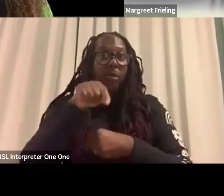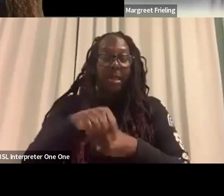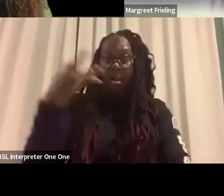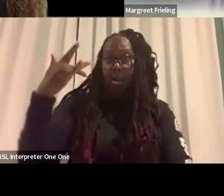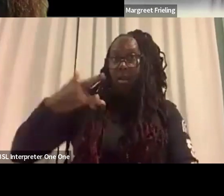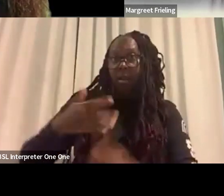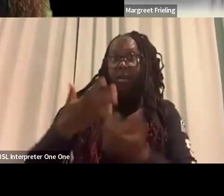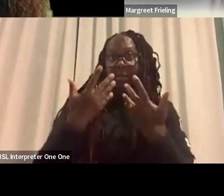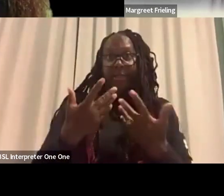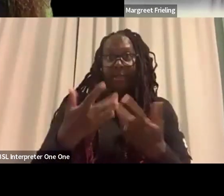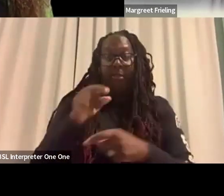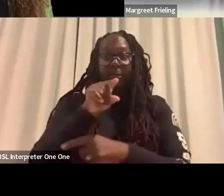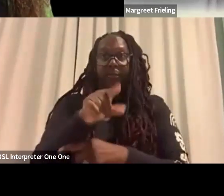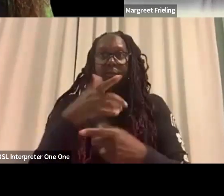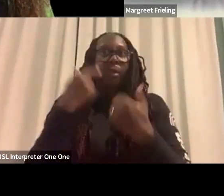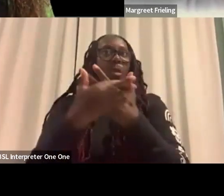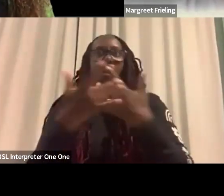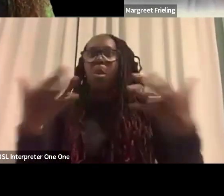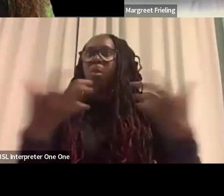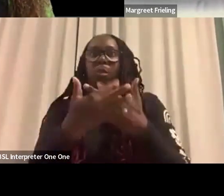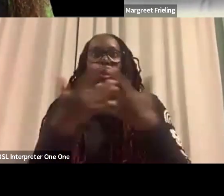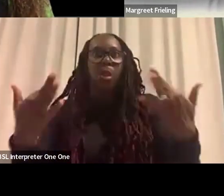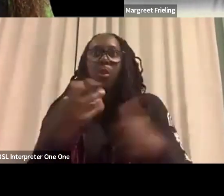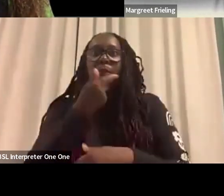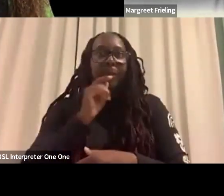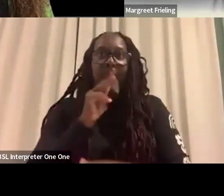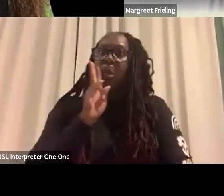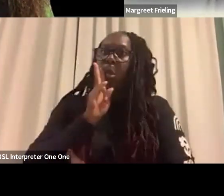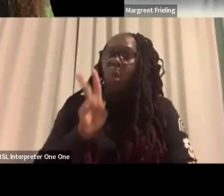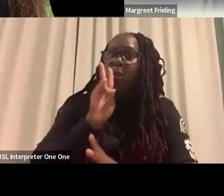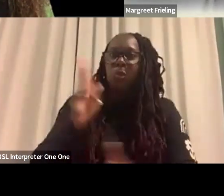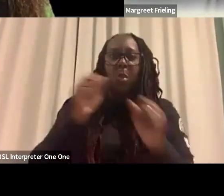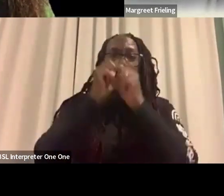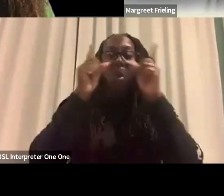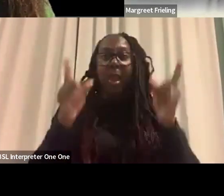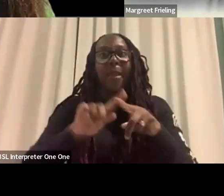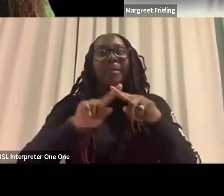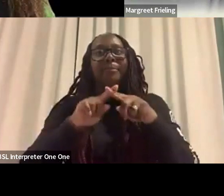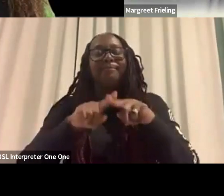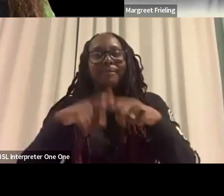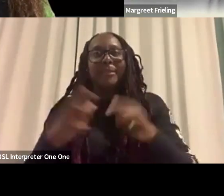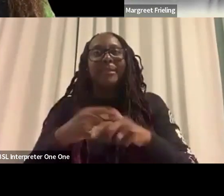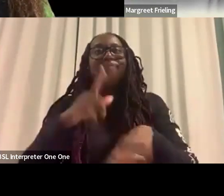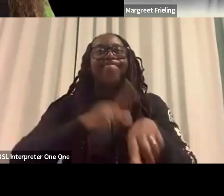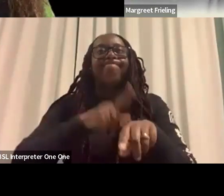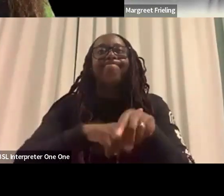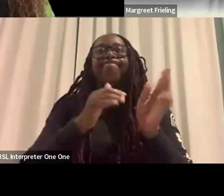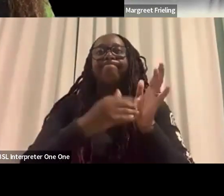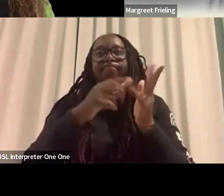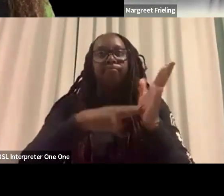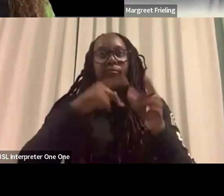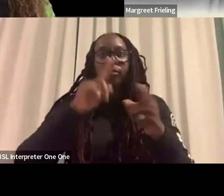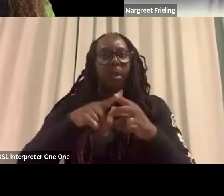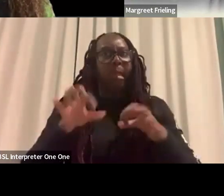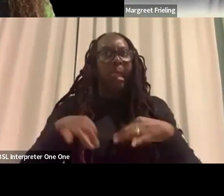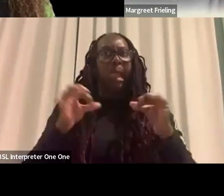but also hopefully lots of people who will be watching this back when they wake up in other time zones. So without further